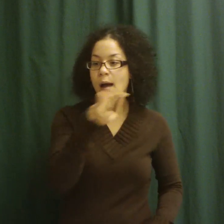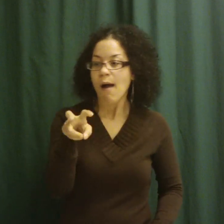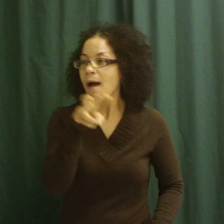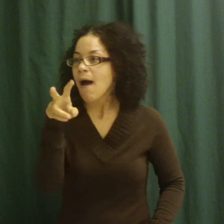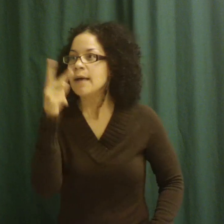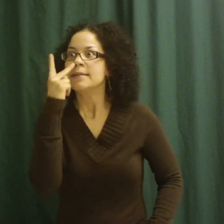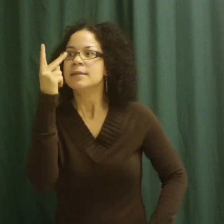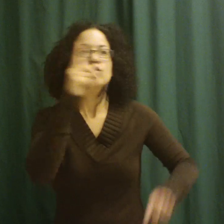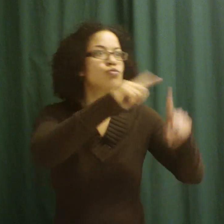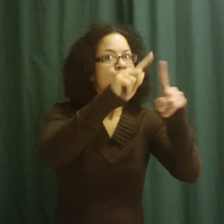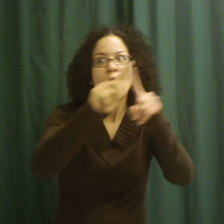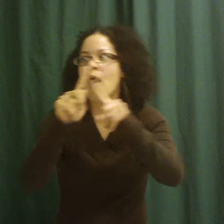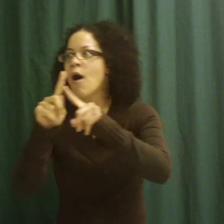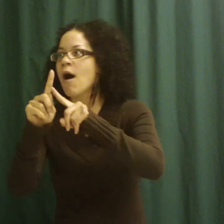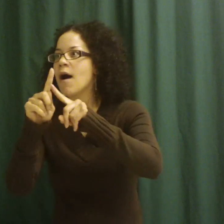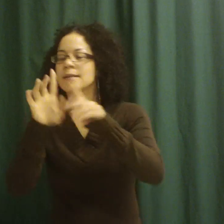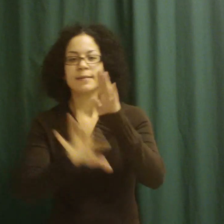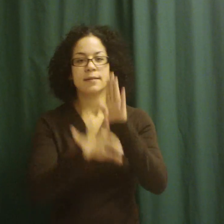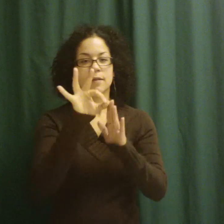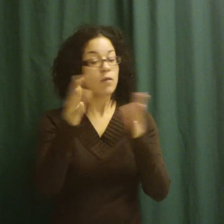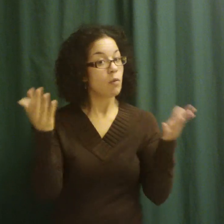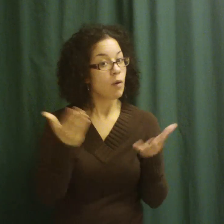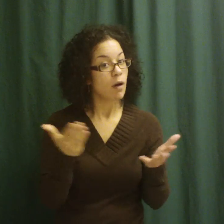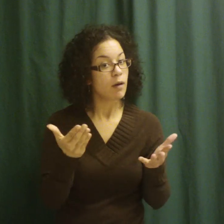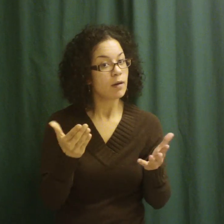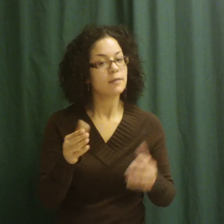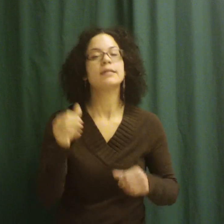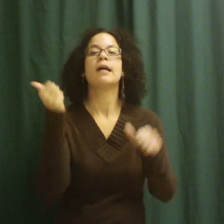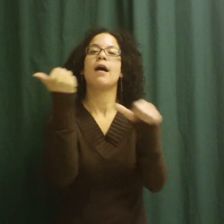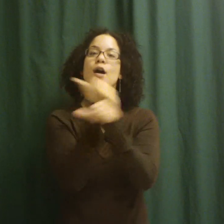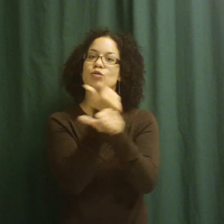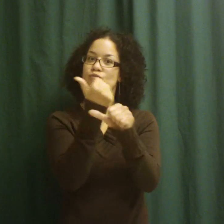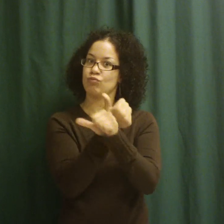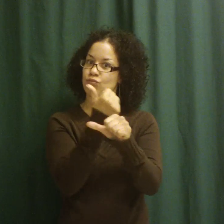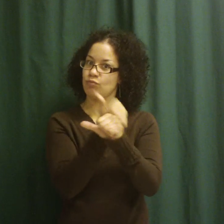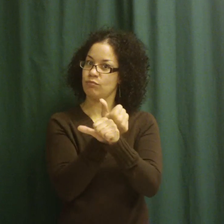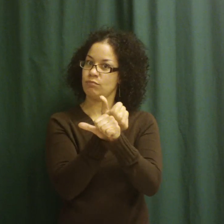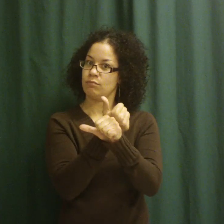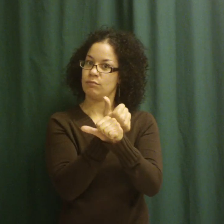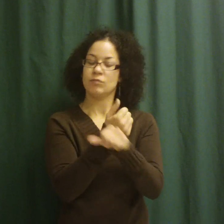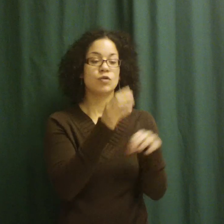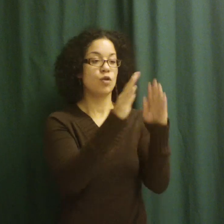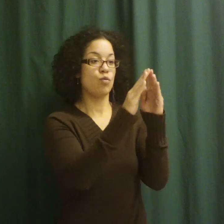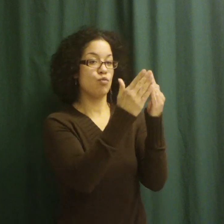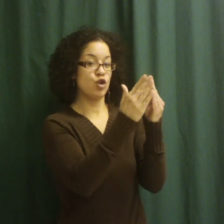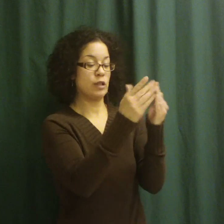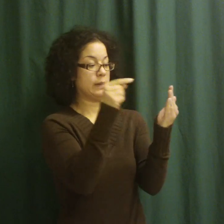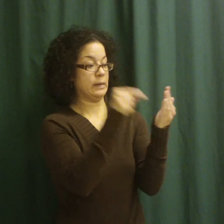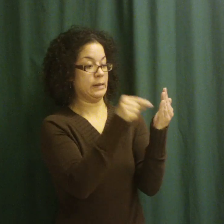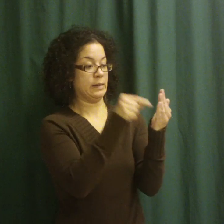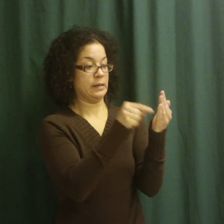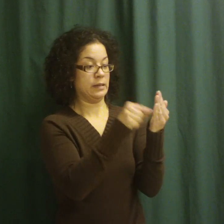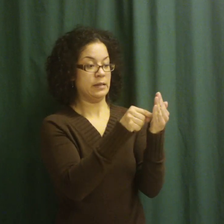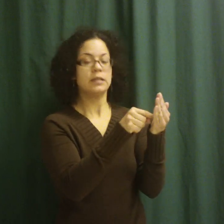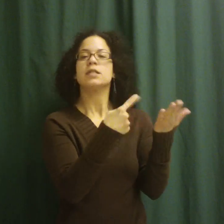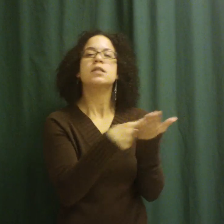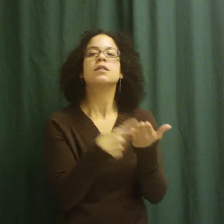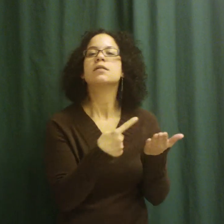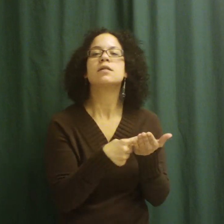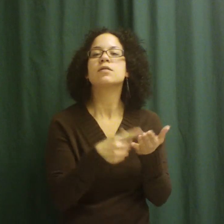we discovered algebra. This book covers the topics that are covered in high